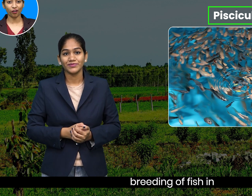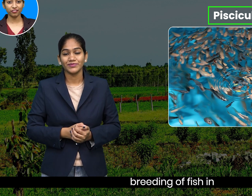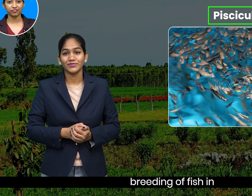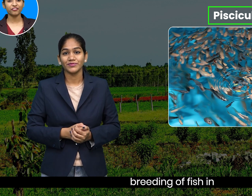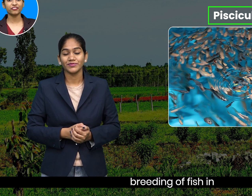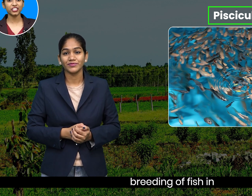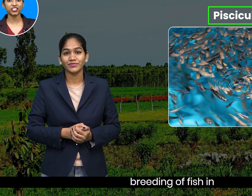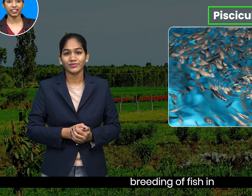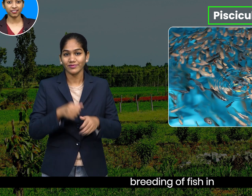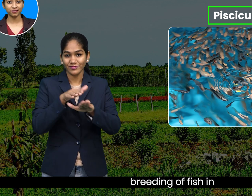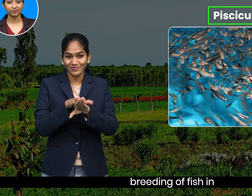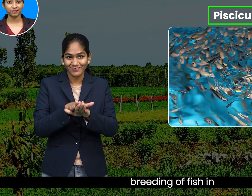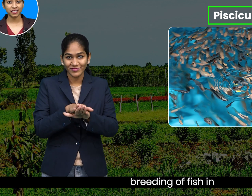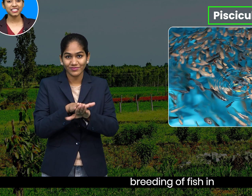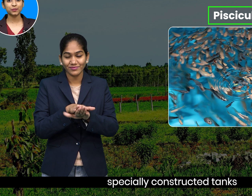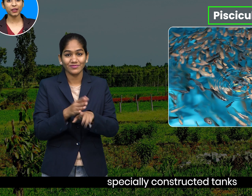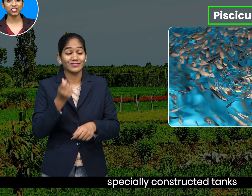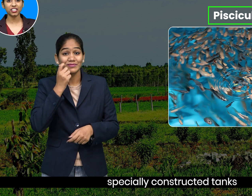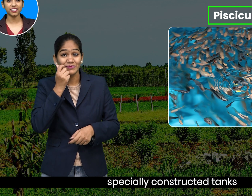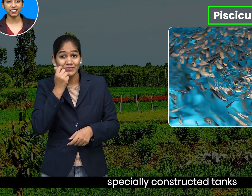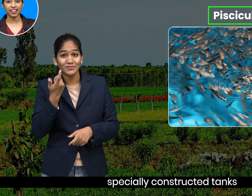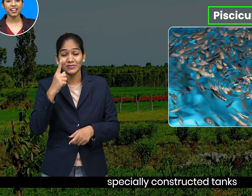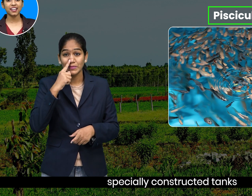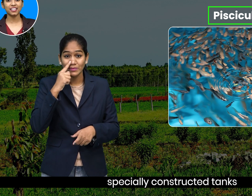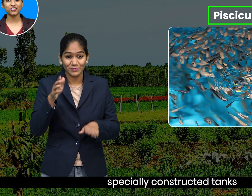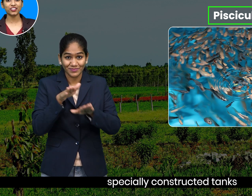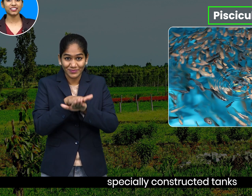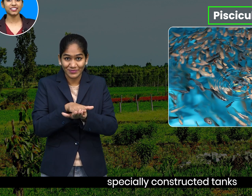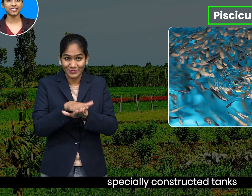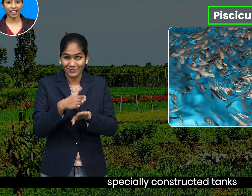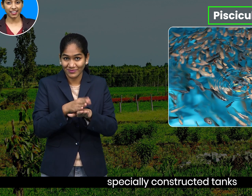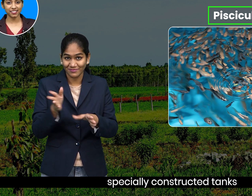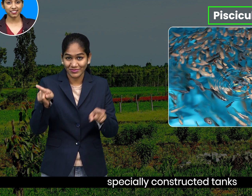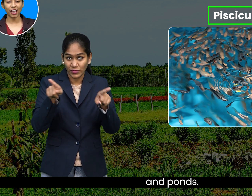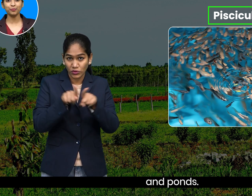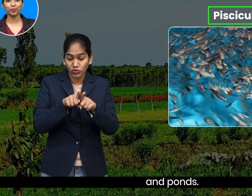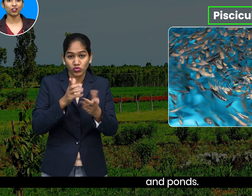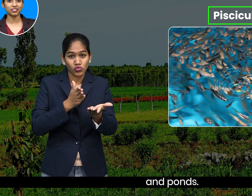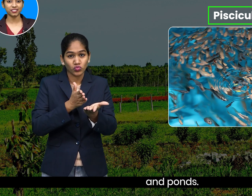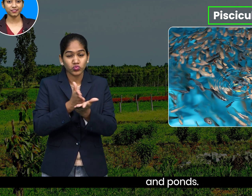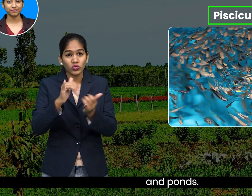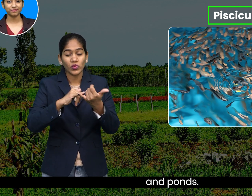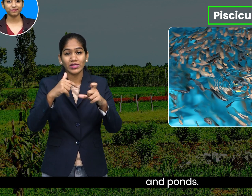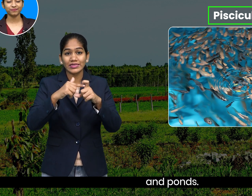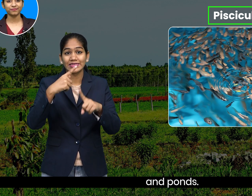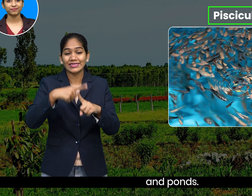breeding of fish in specially constructed tanks and